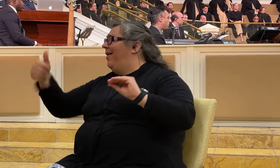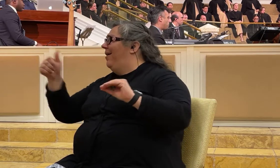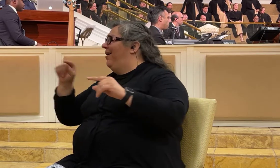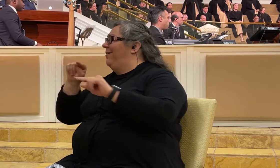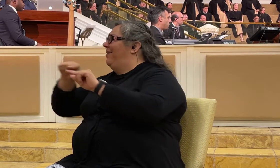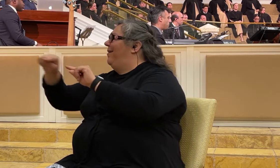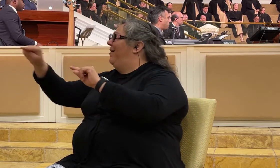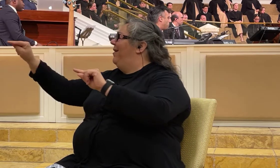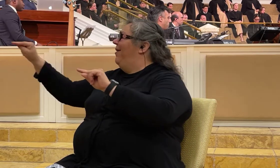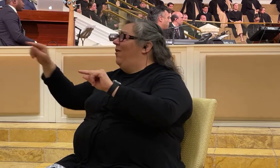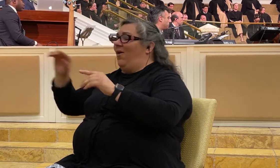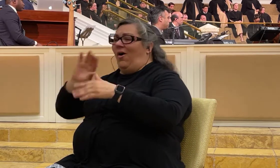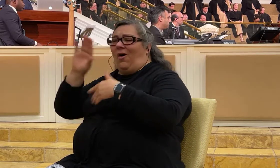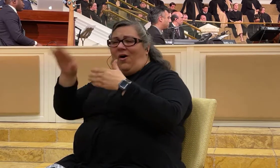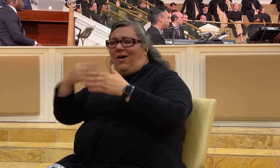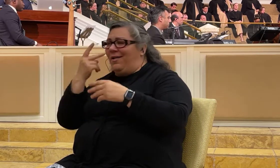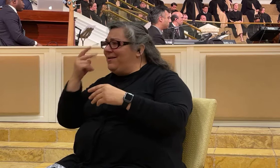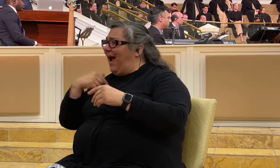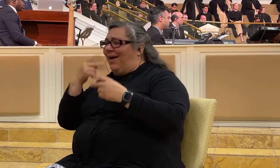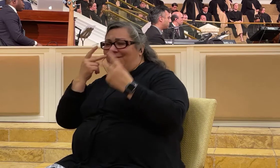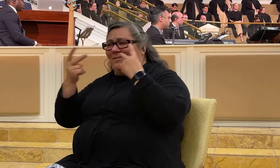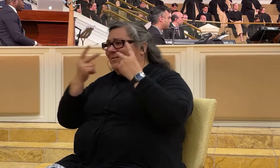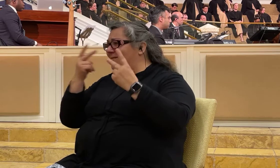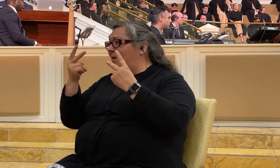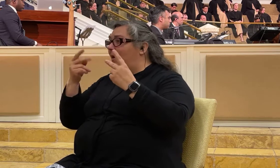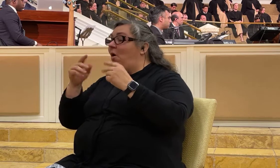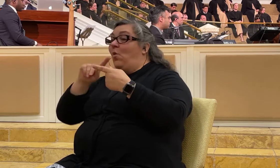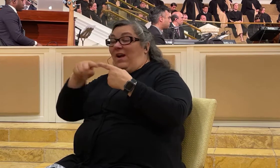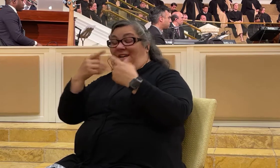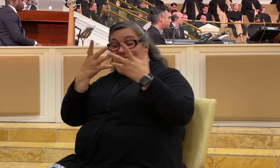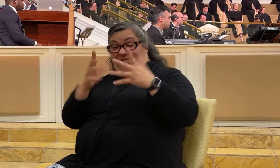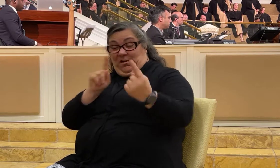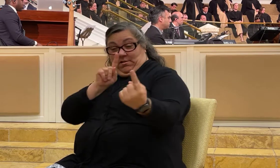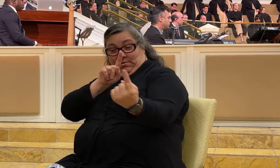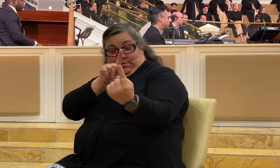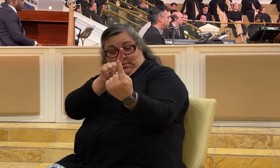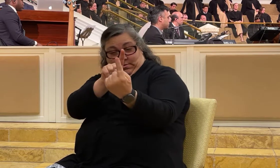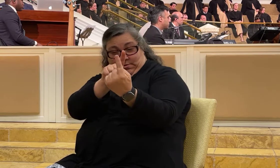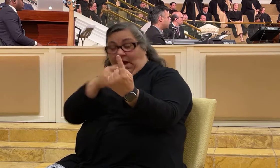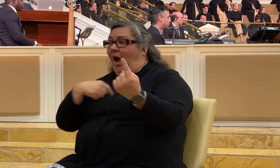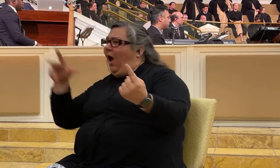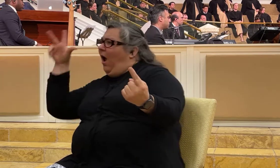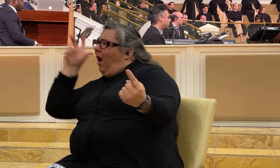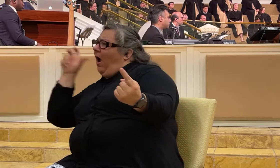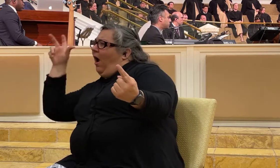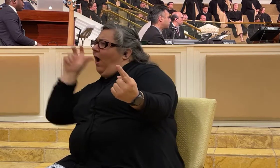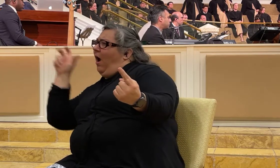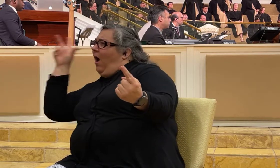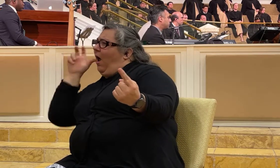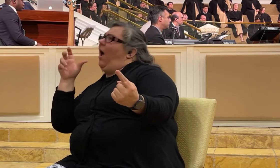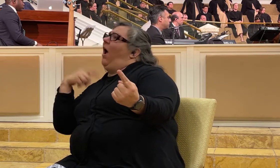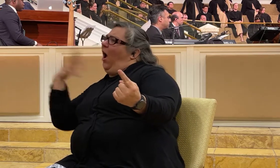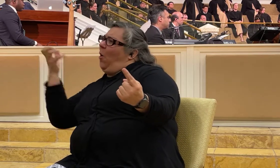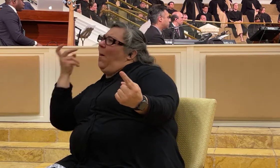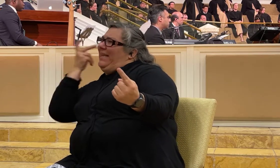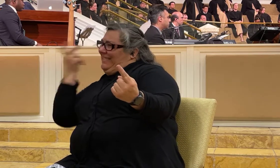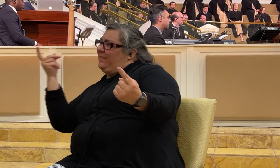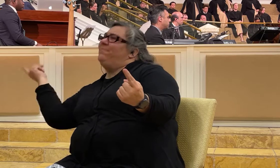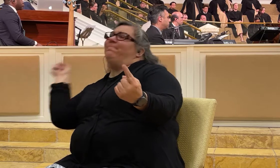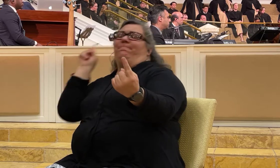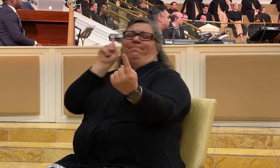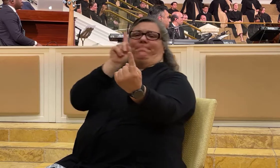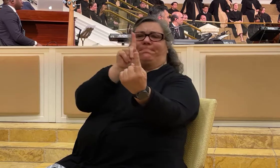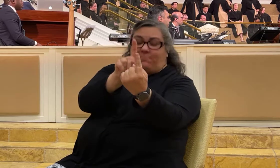she saw. And she said, after I got through, I wanted to see if everything they told me was true, but the half has not yet